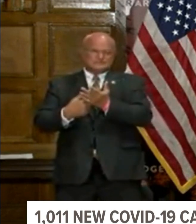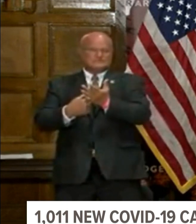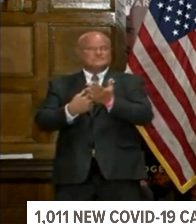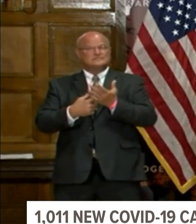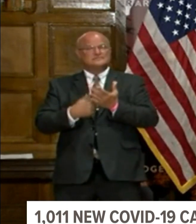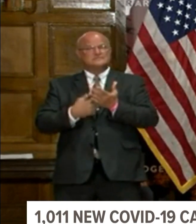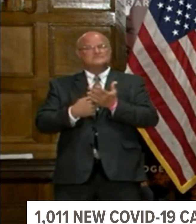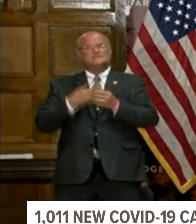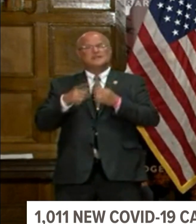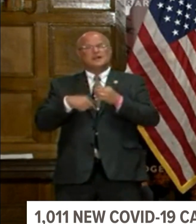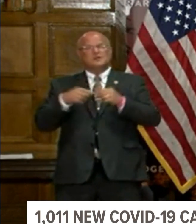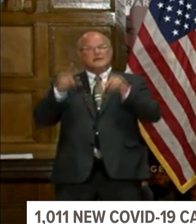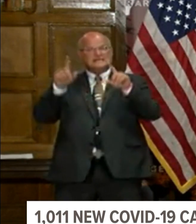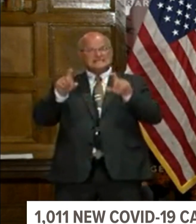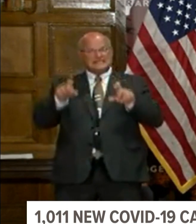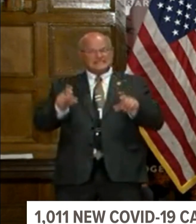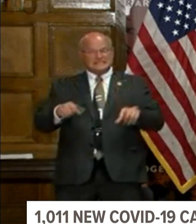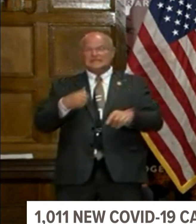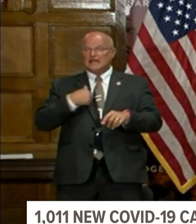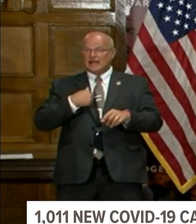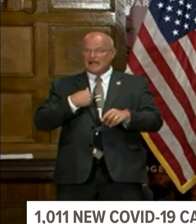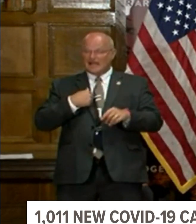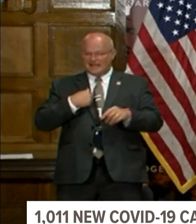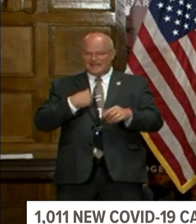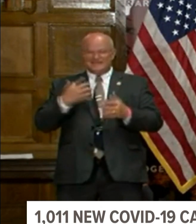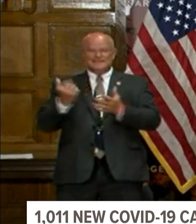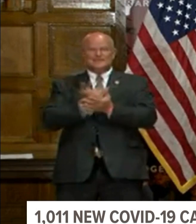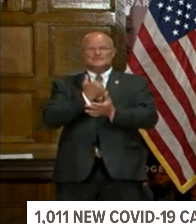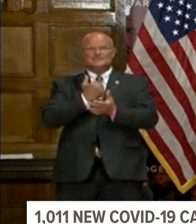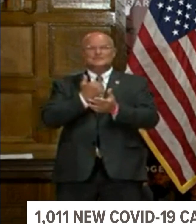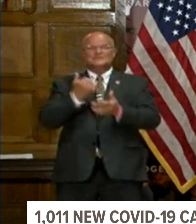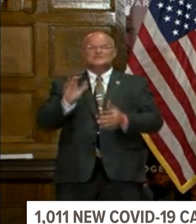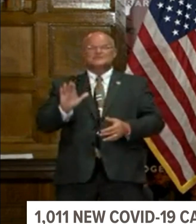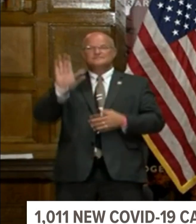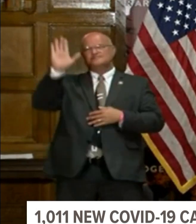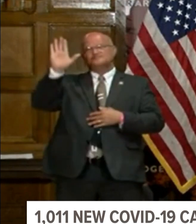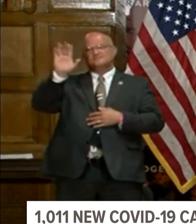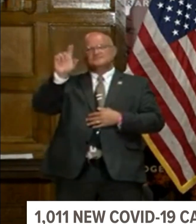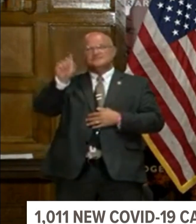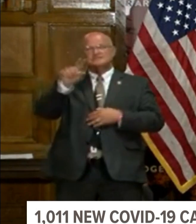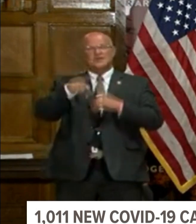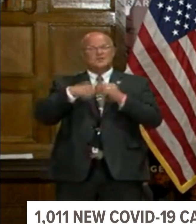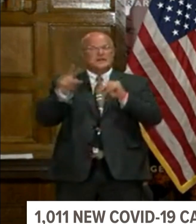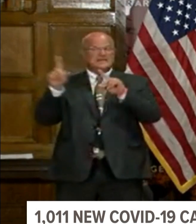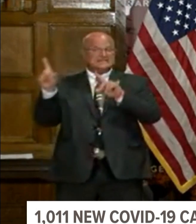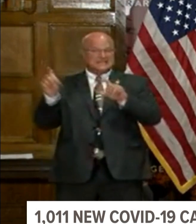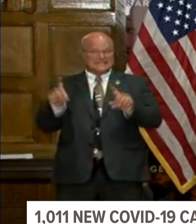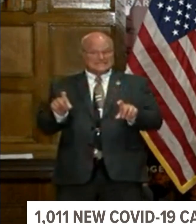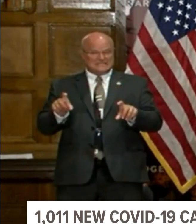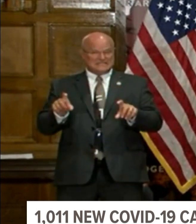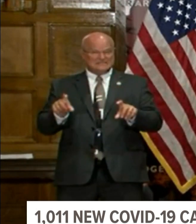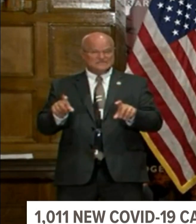time talking about testing. I had the opportunity to raise issues about testing in our